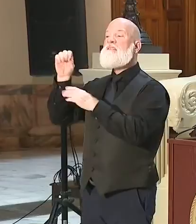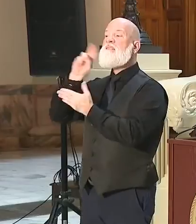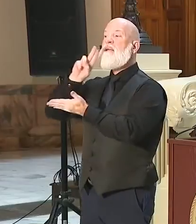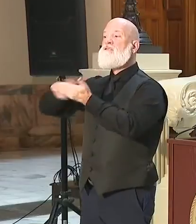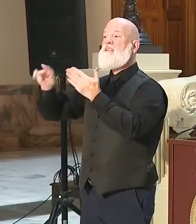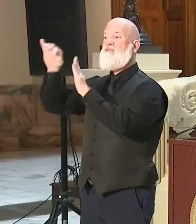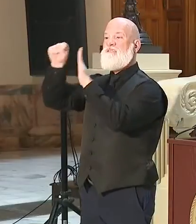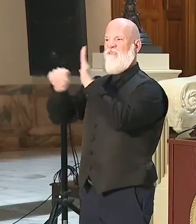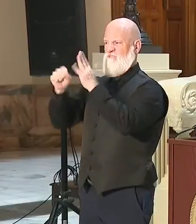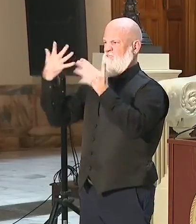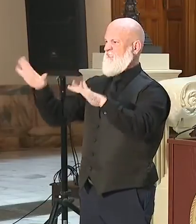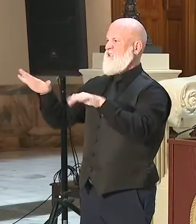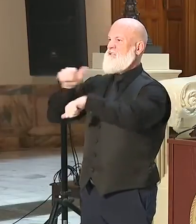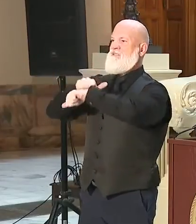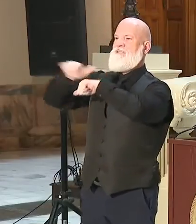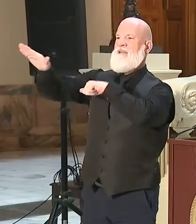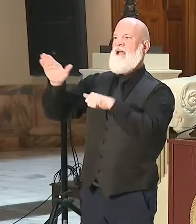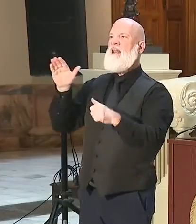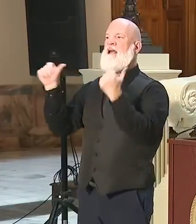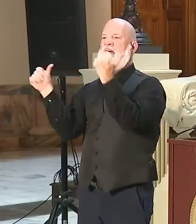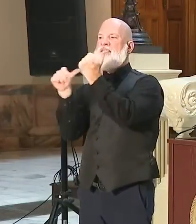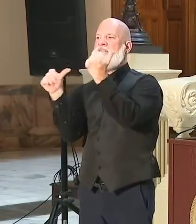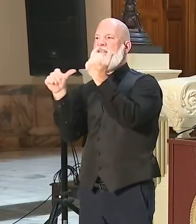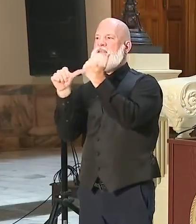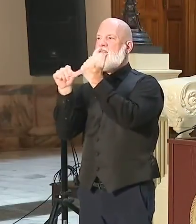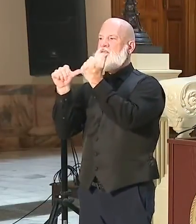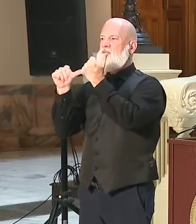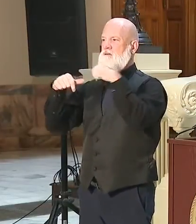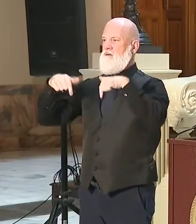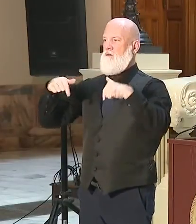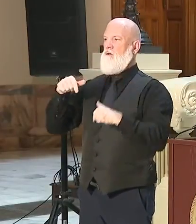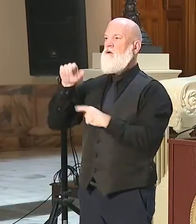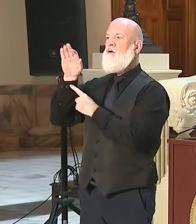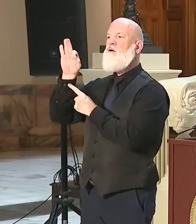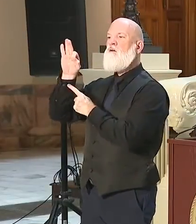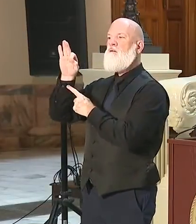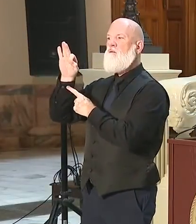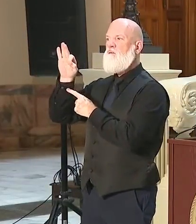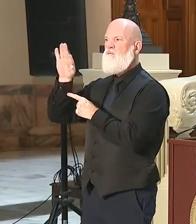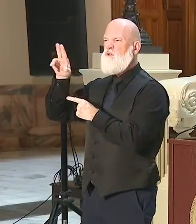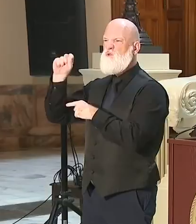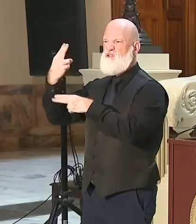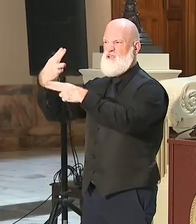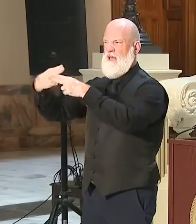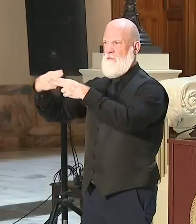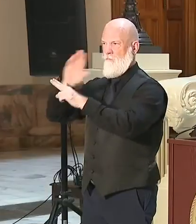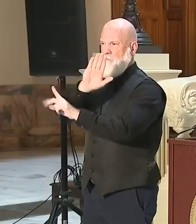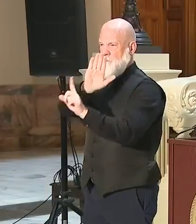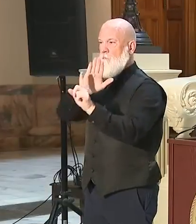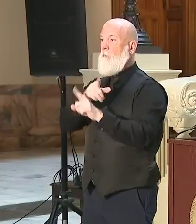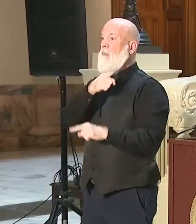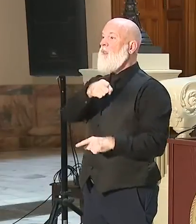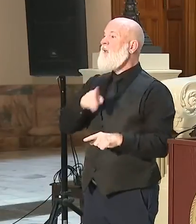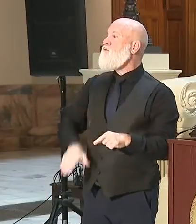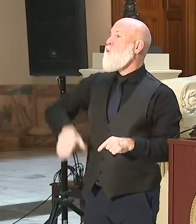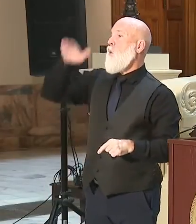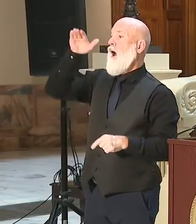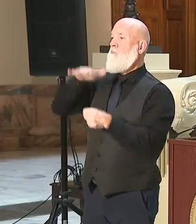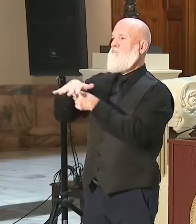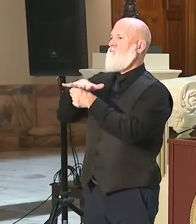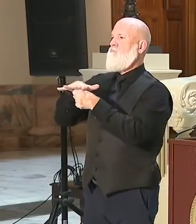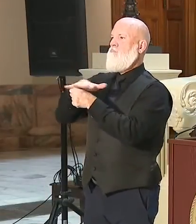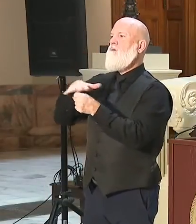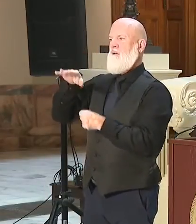well, because again, anybody who's grown up in this state, in this area, knows there's just Fulton being Fulton sometimes, and we